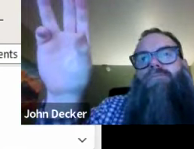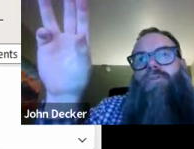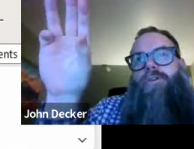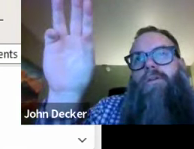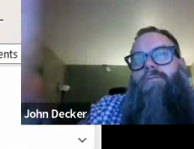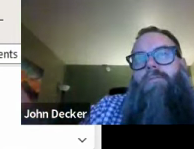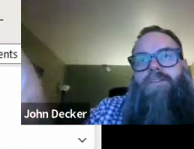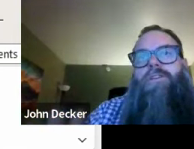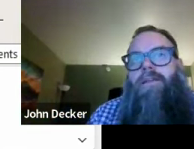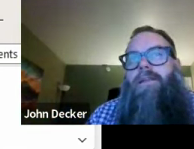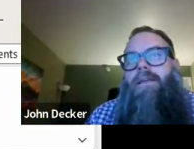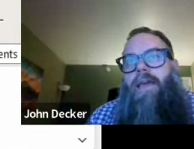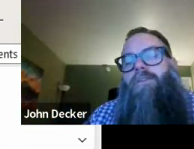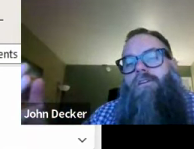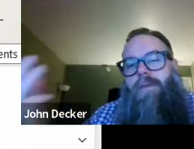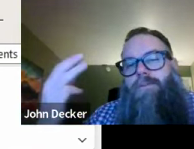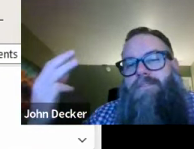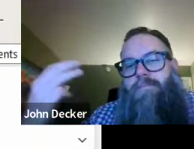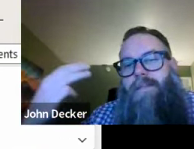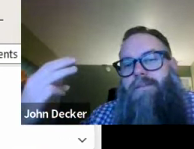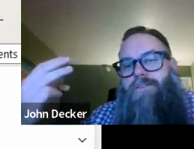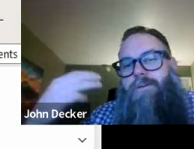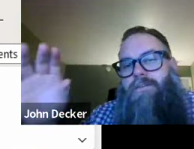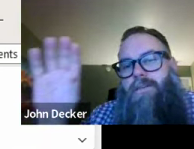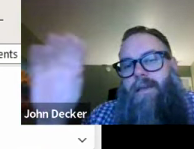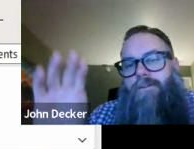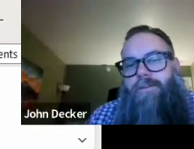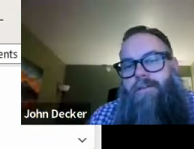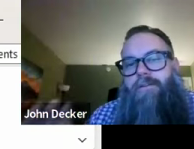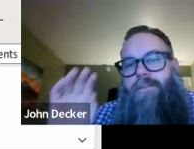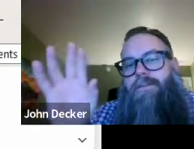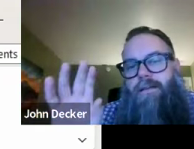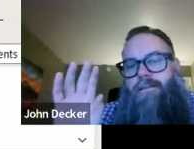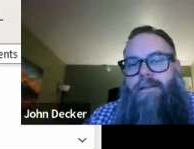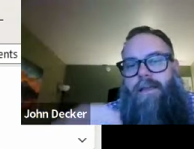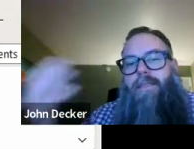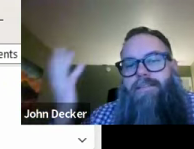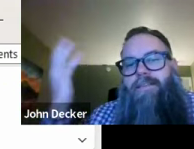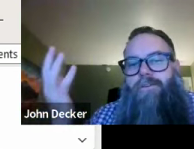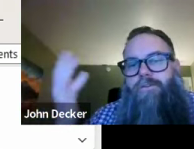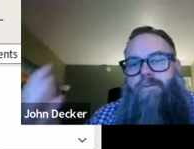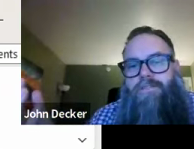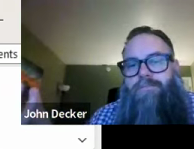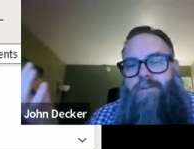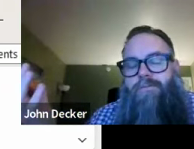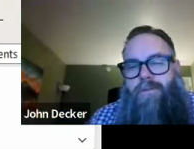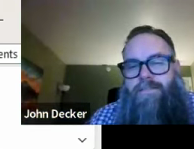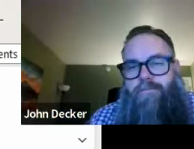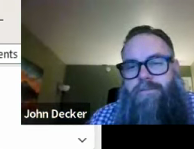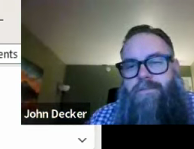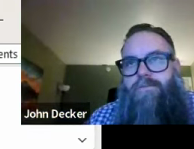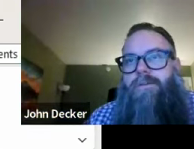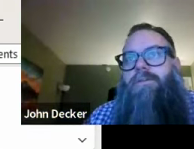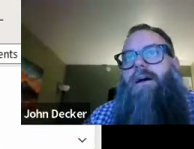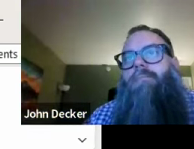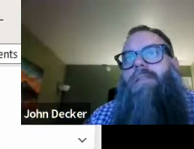to be able to put your information in, and you're going to be able to submit it to us, the calculator in the Excel, and that's how you're going to bill for